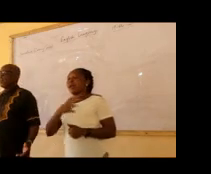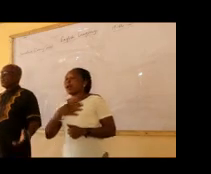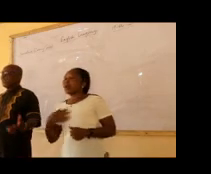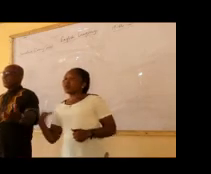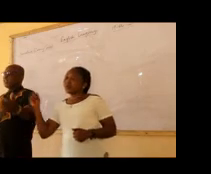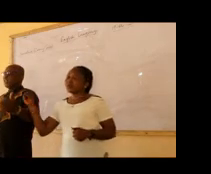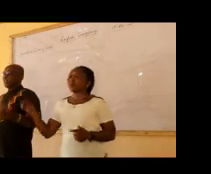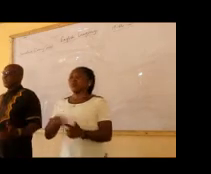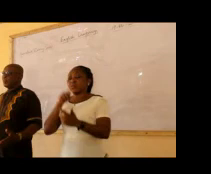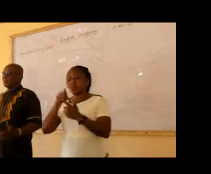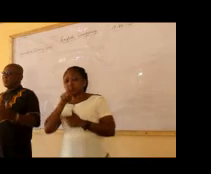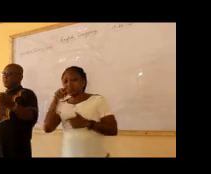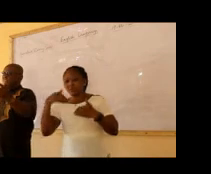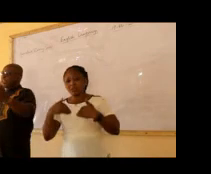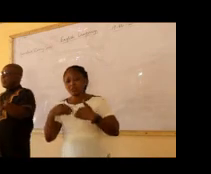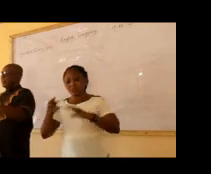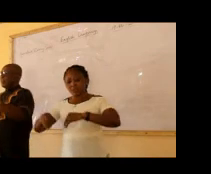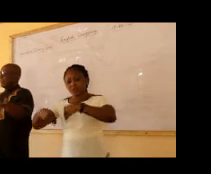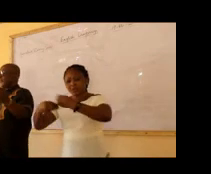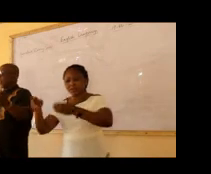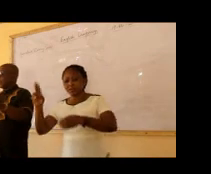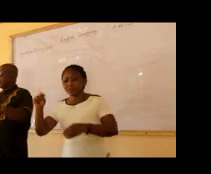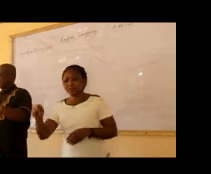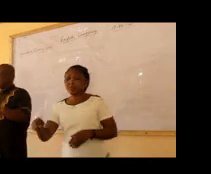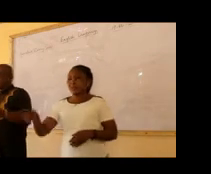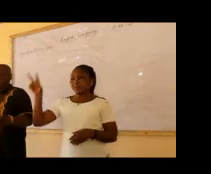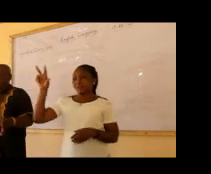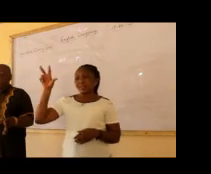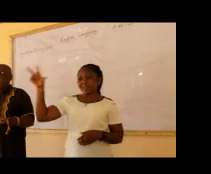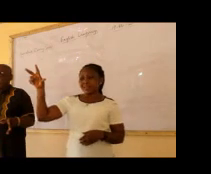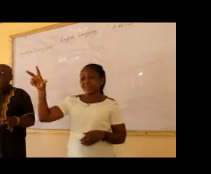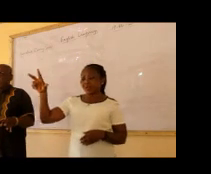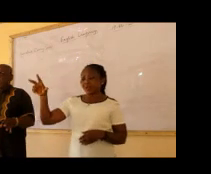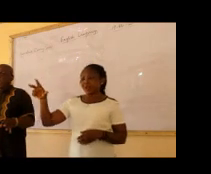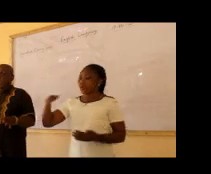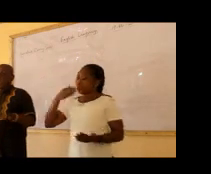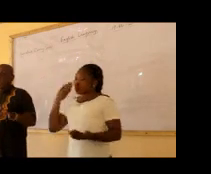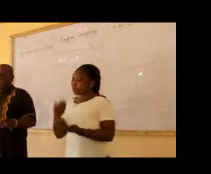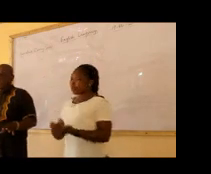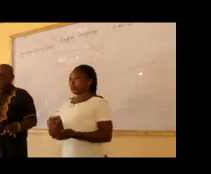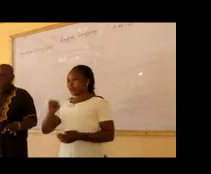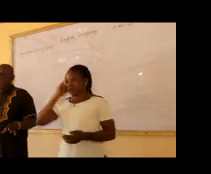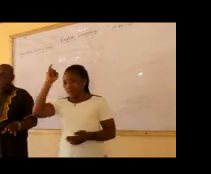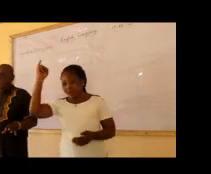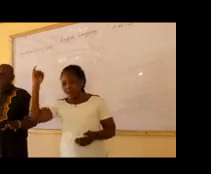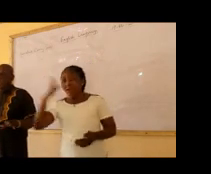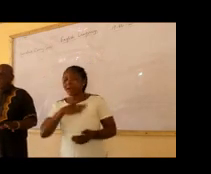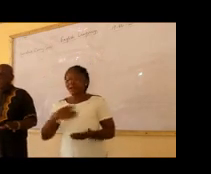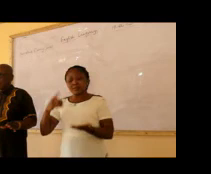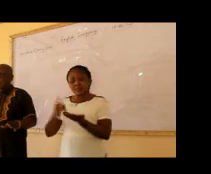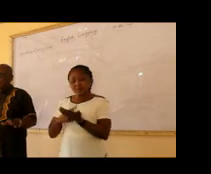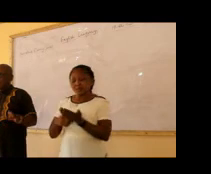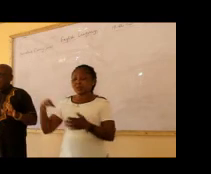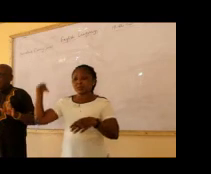when you have given 3 good ideas and you discussed them in